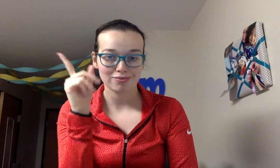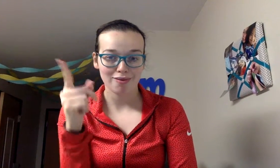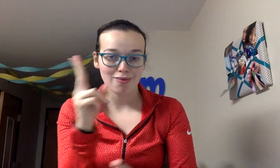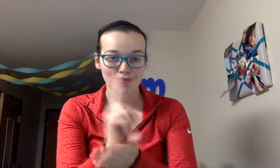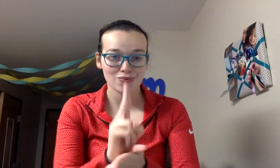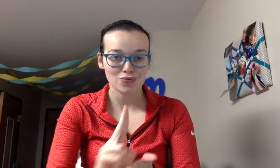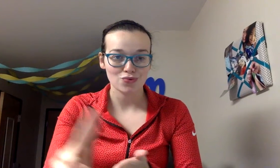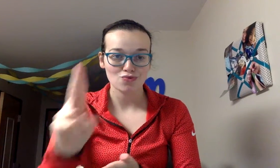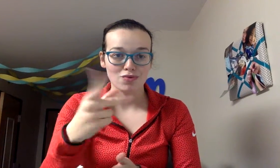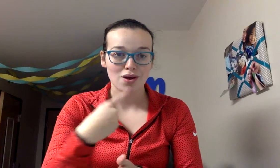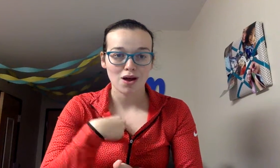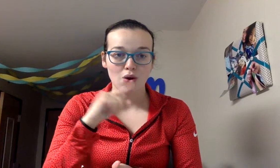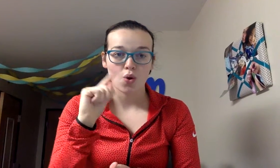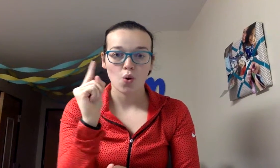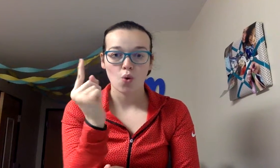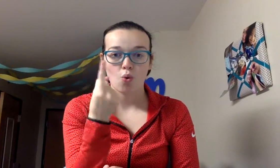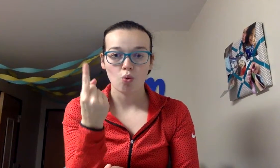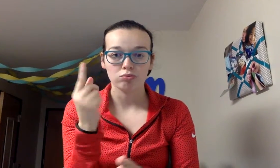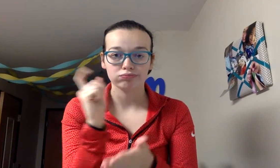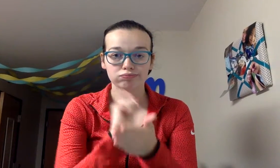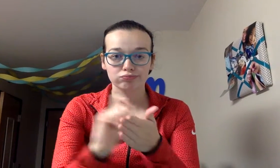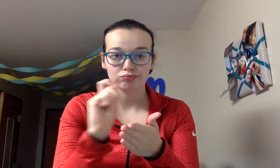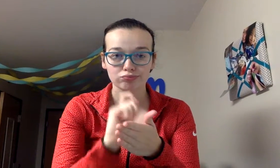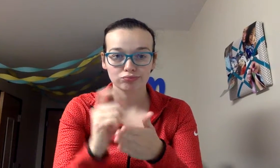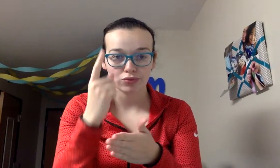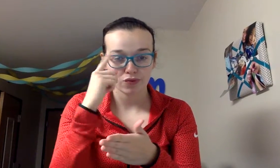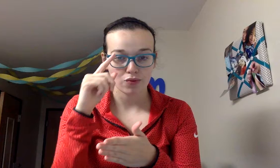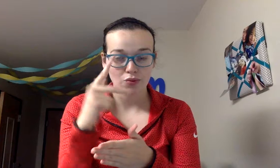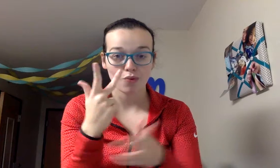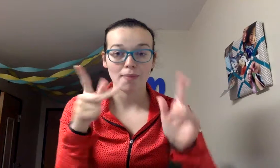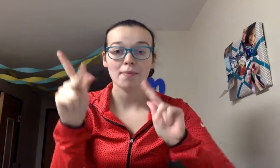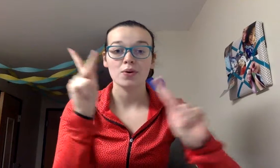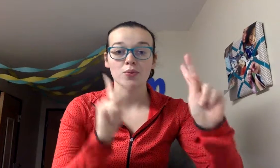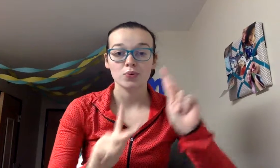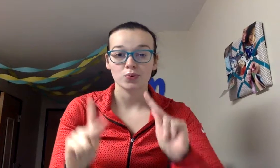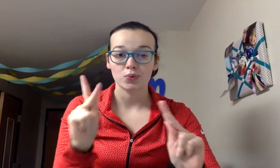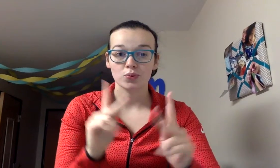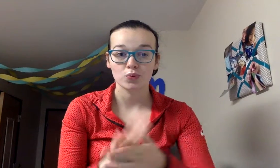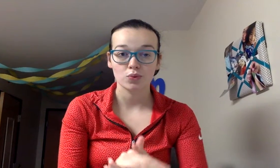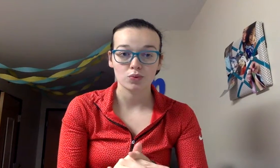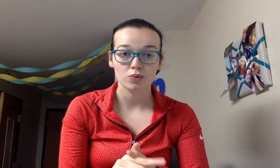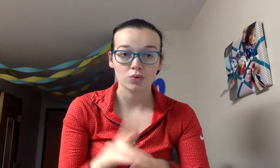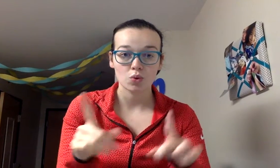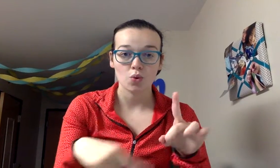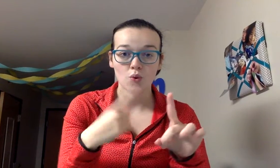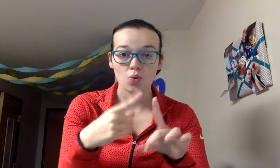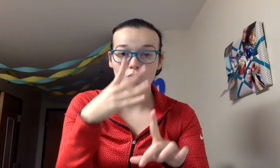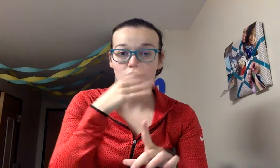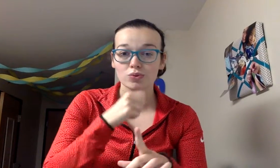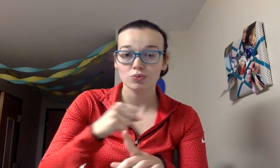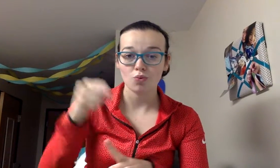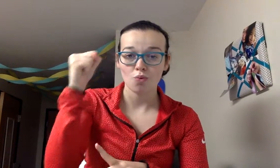lecture for 3 people. And when they're older, they'll watch it. Thank you.